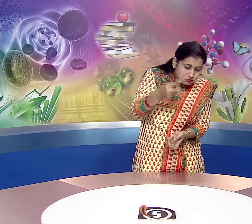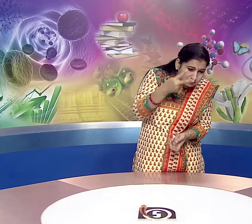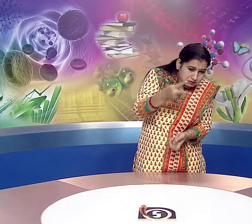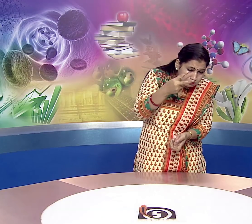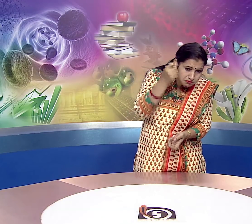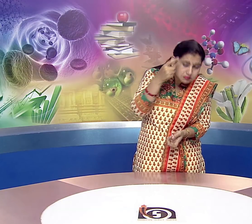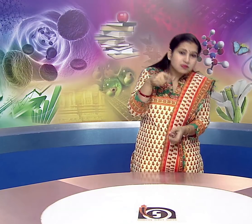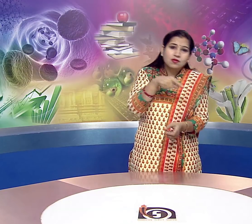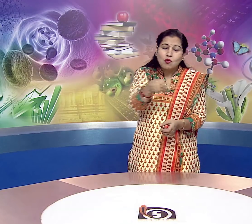they would have known